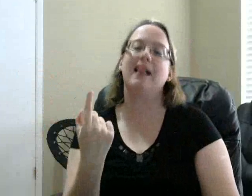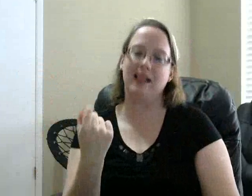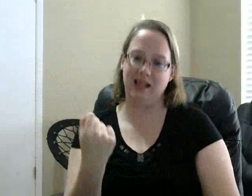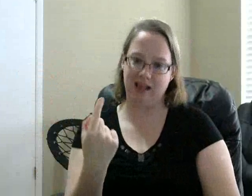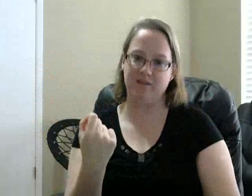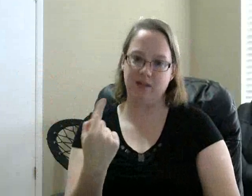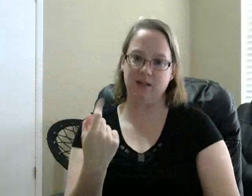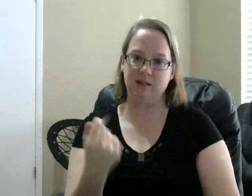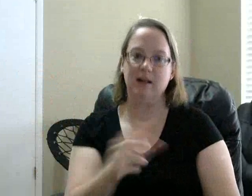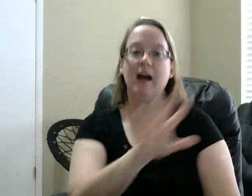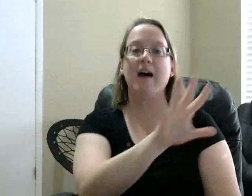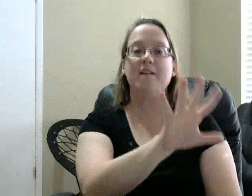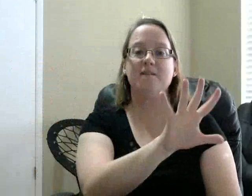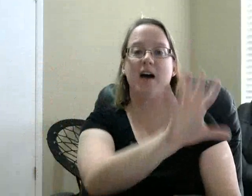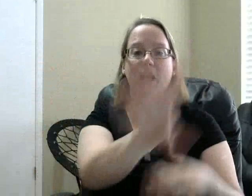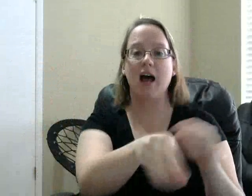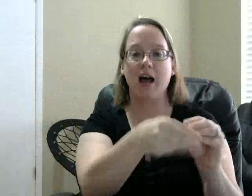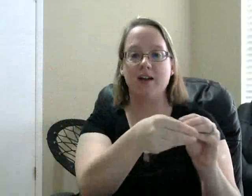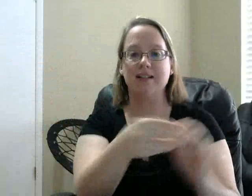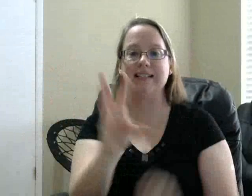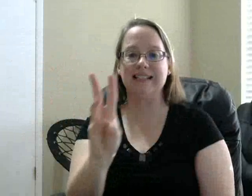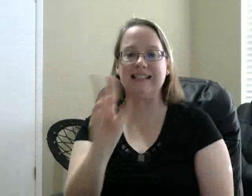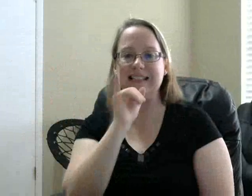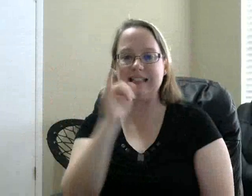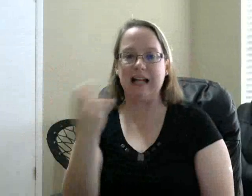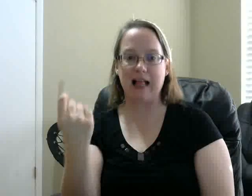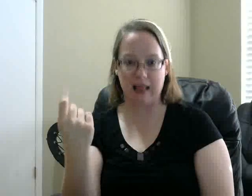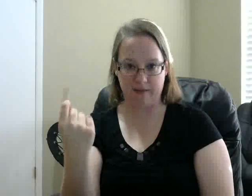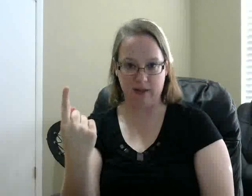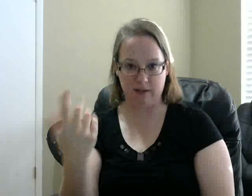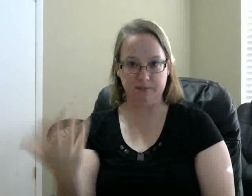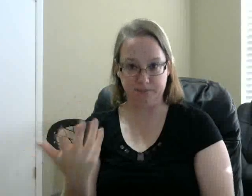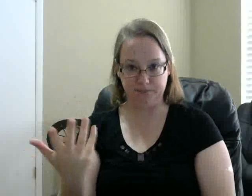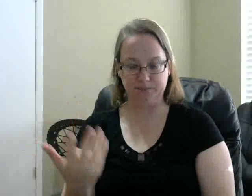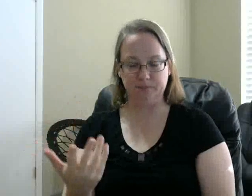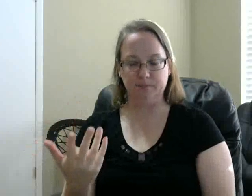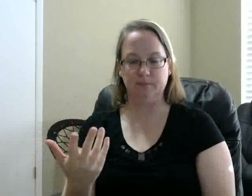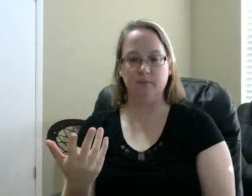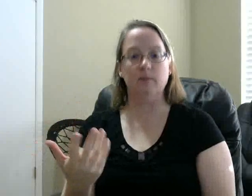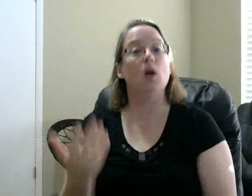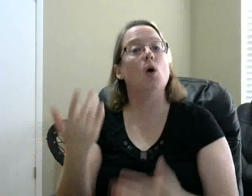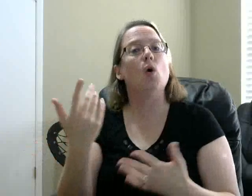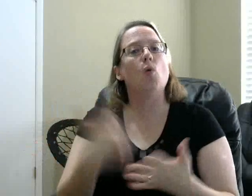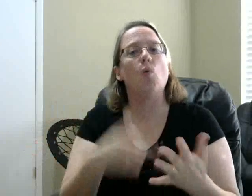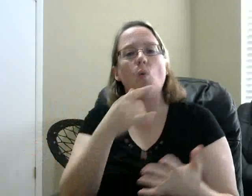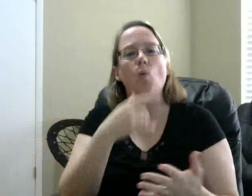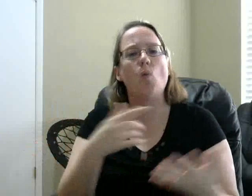So 5 plus 6 is equal to 11. Now I'm going to ask you a question. What is 6 plus 5?